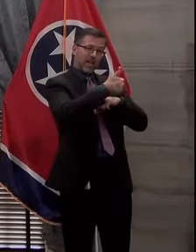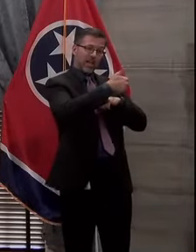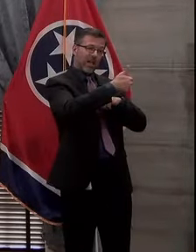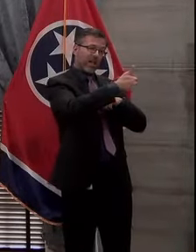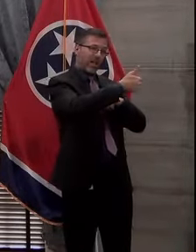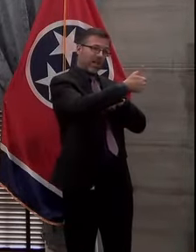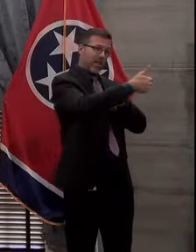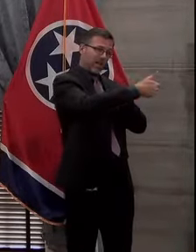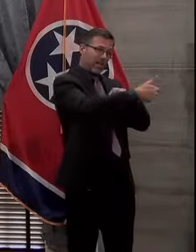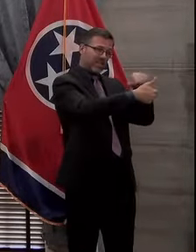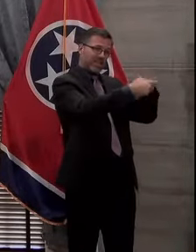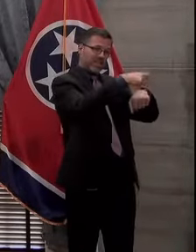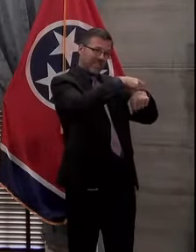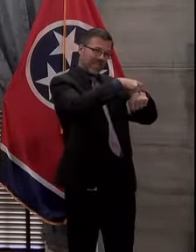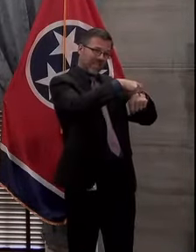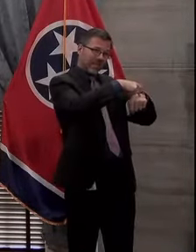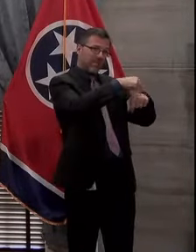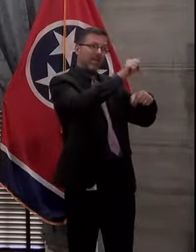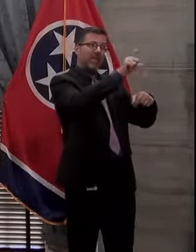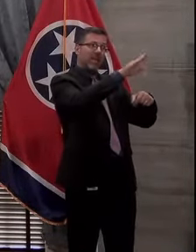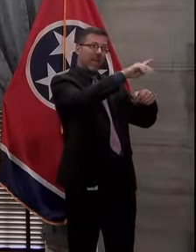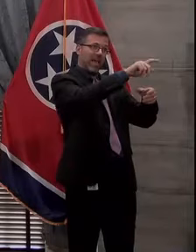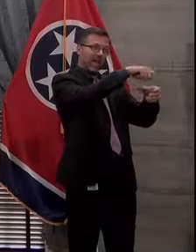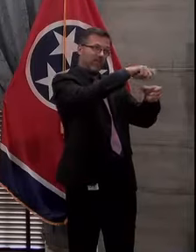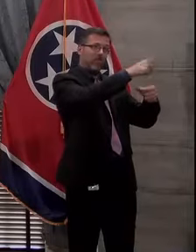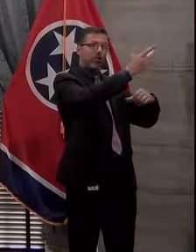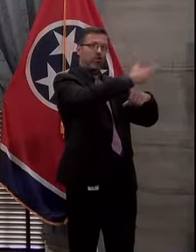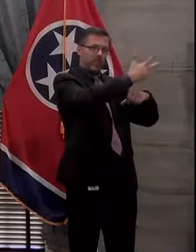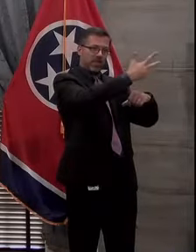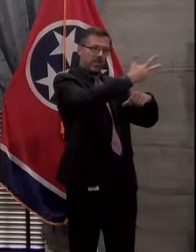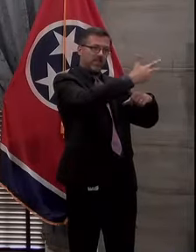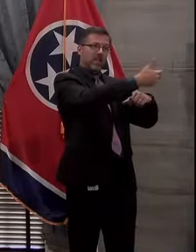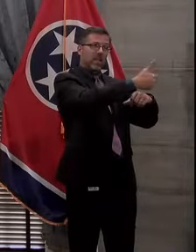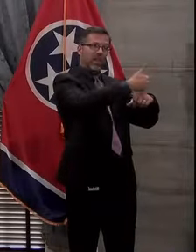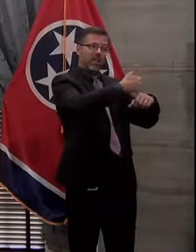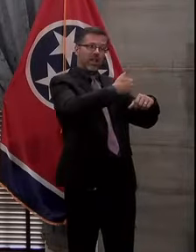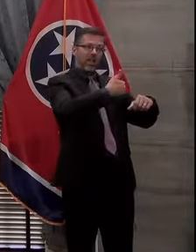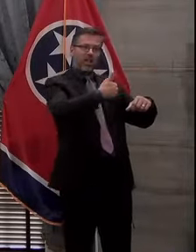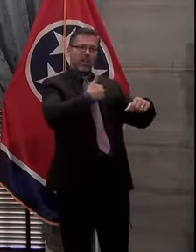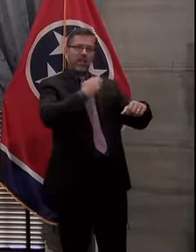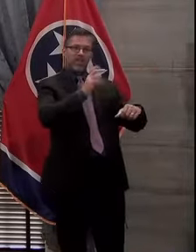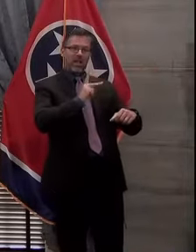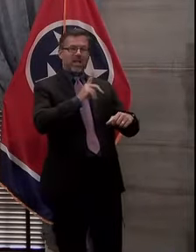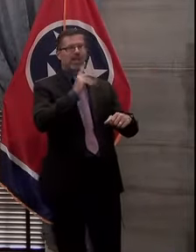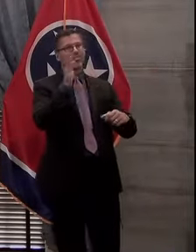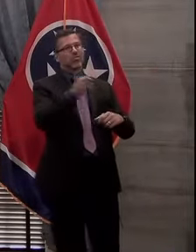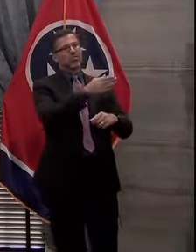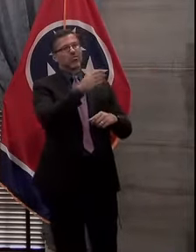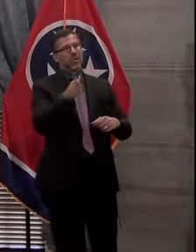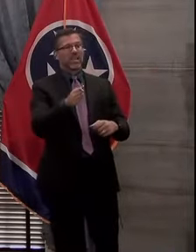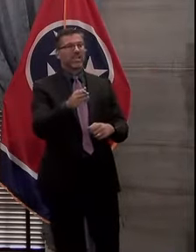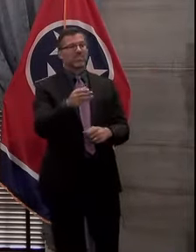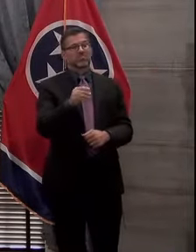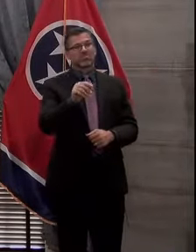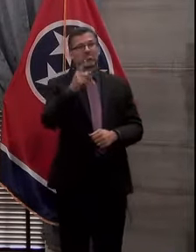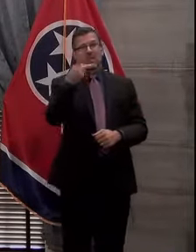The labs can't really control how long it takes people to get the samples to them. The range is anywhere from a half day